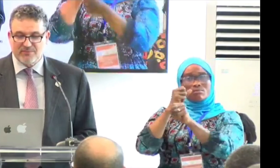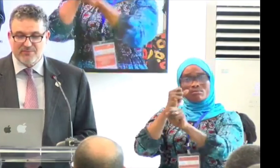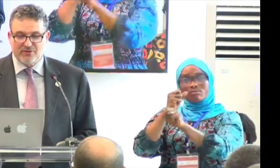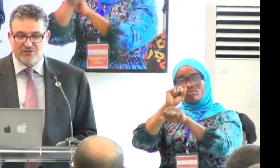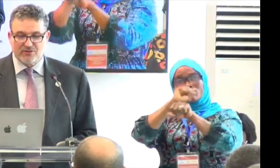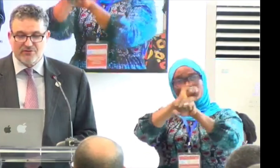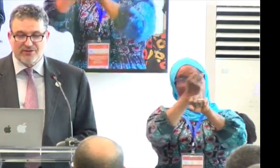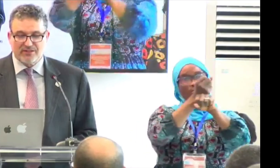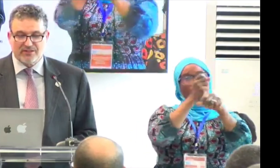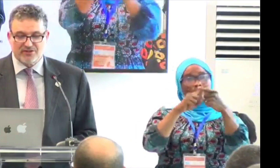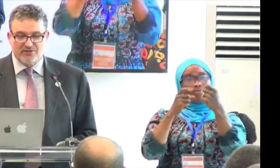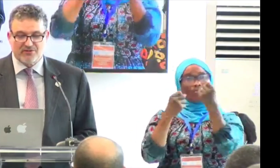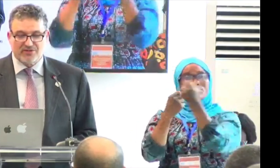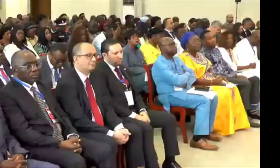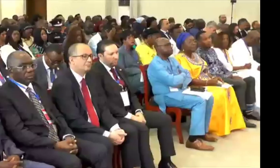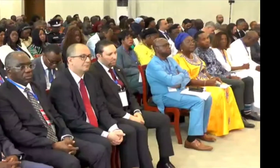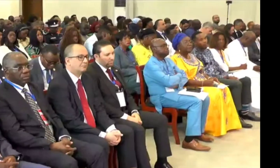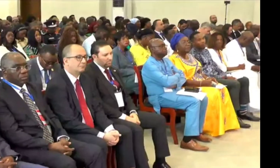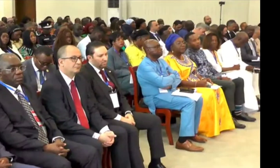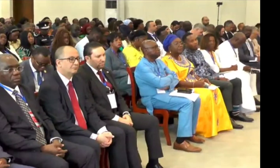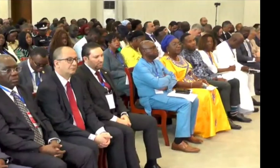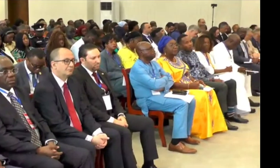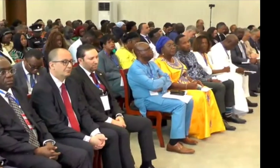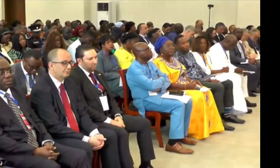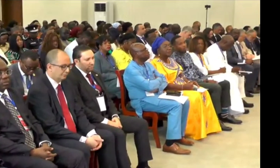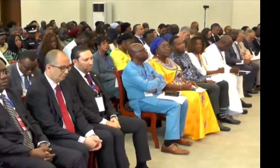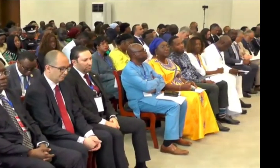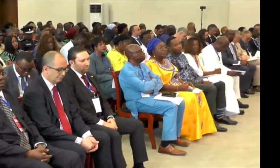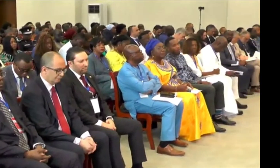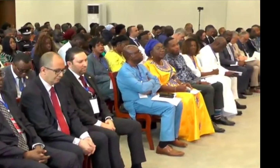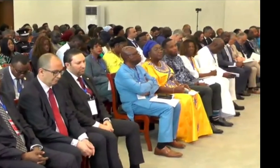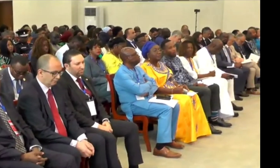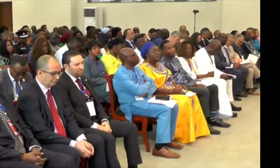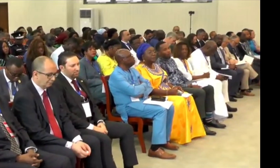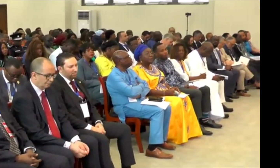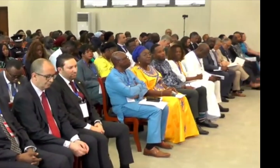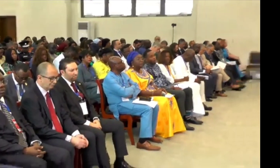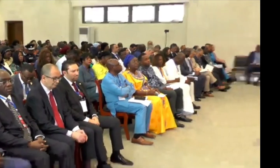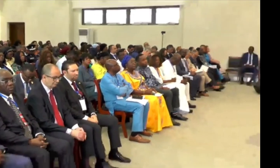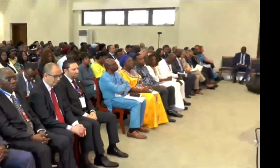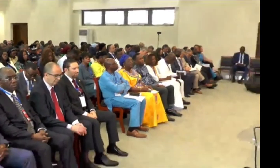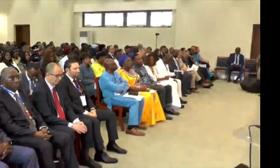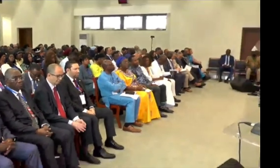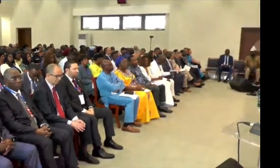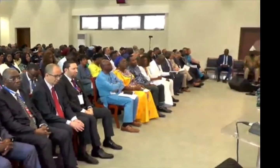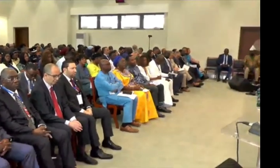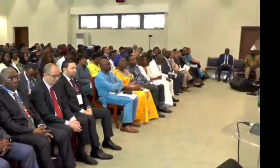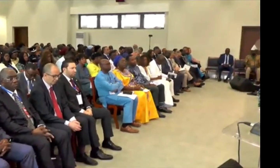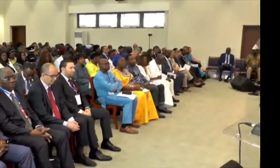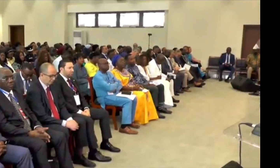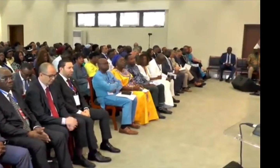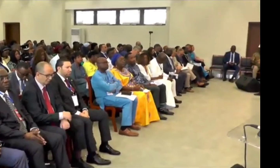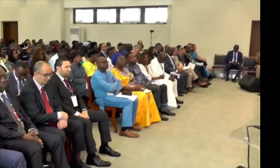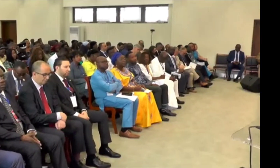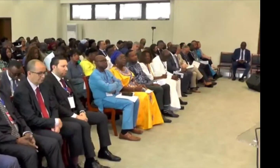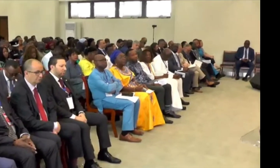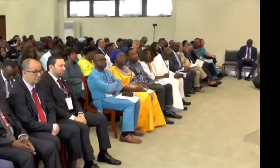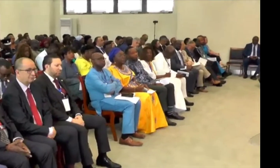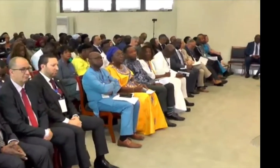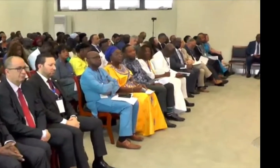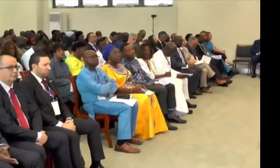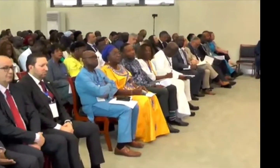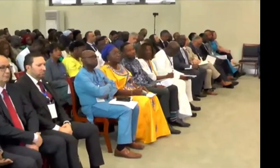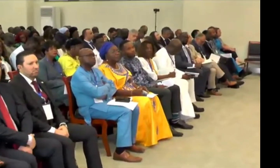to support conflict resolution in Africa. It is impossible to disassociate it from the UN